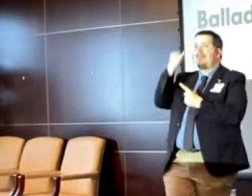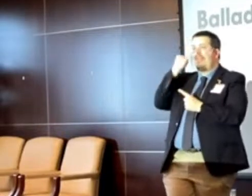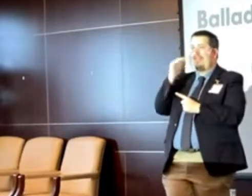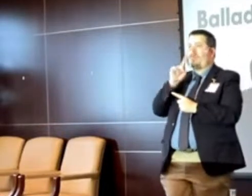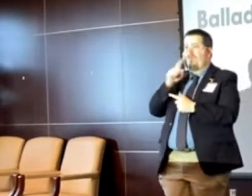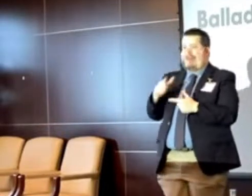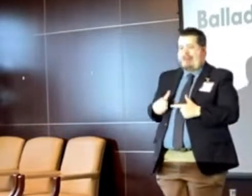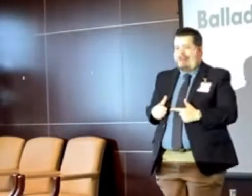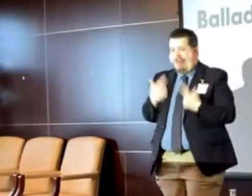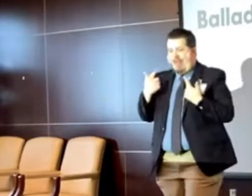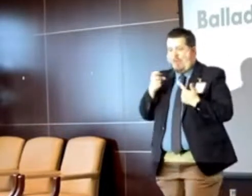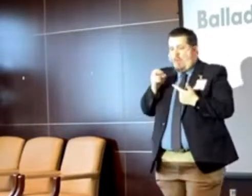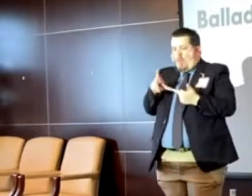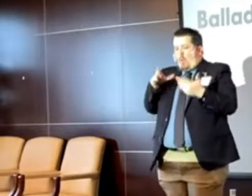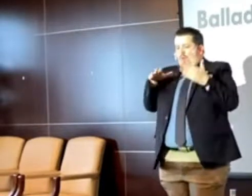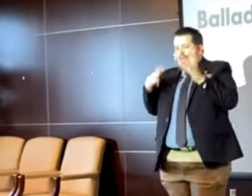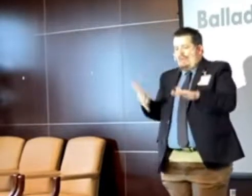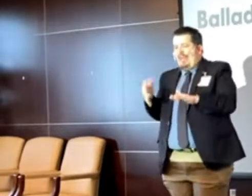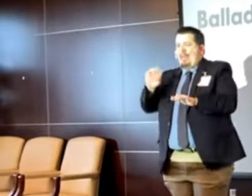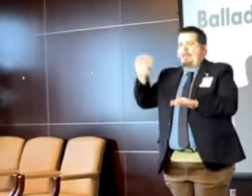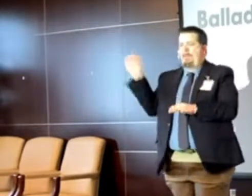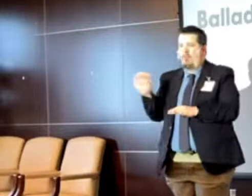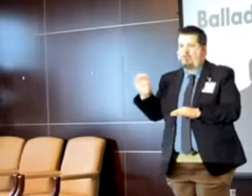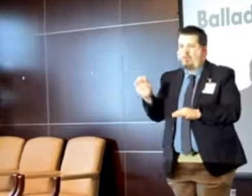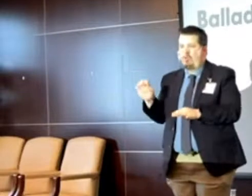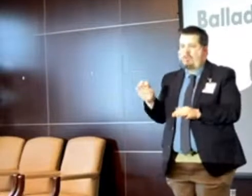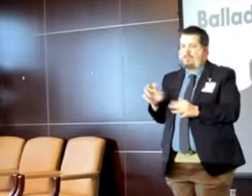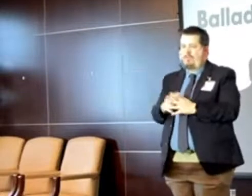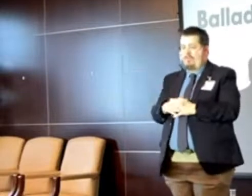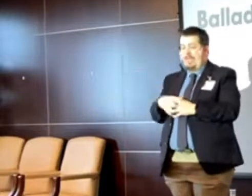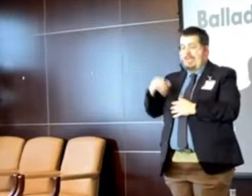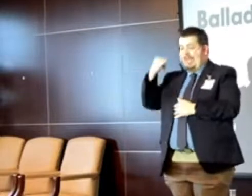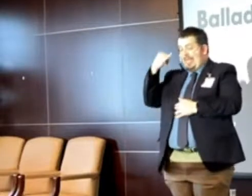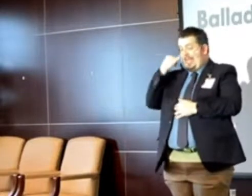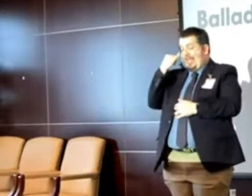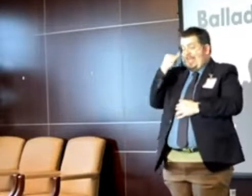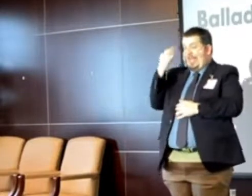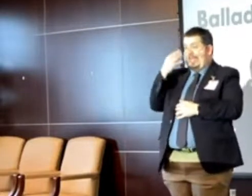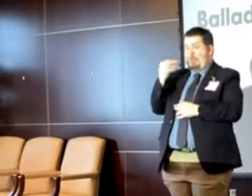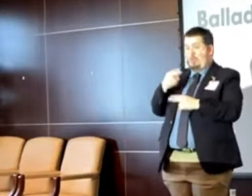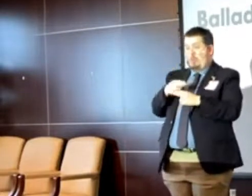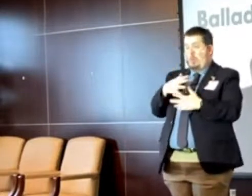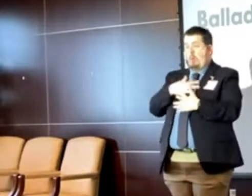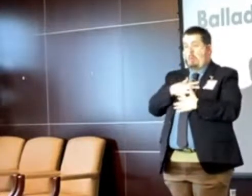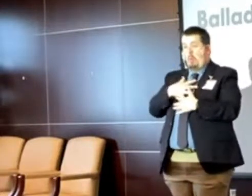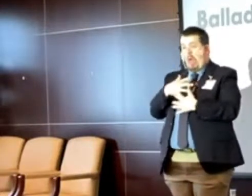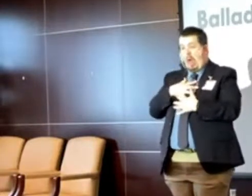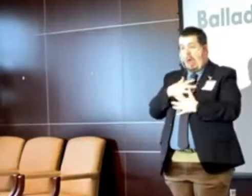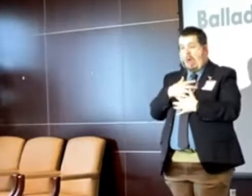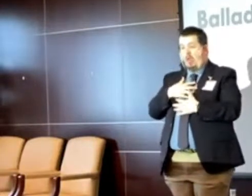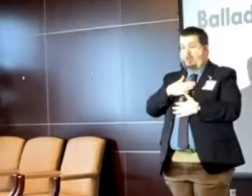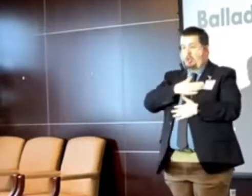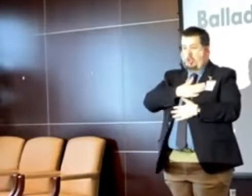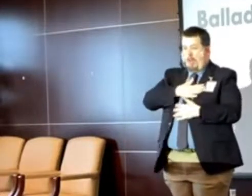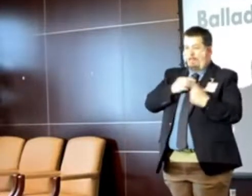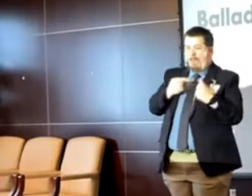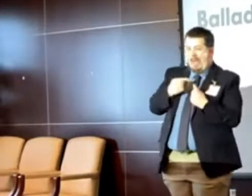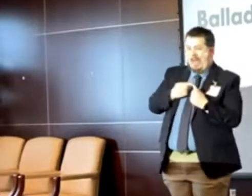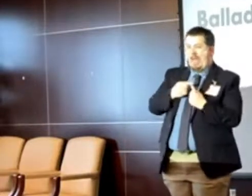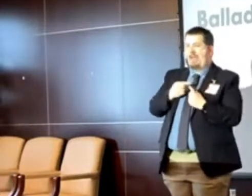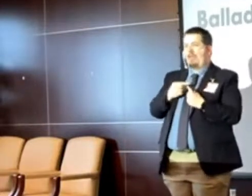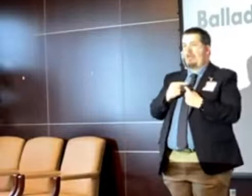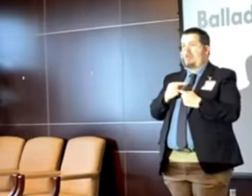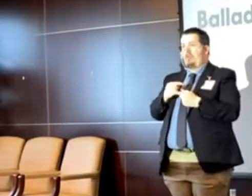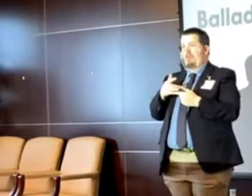life or limb-threatening emergency. If you're experiencing shortness of breath, chest pain,